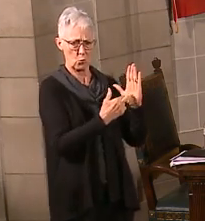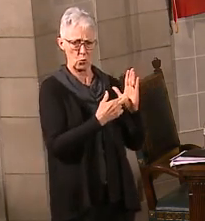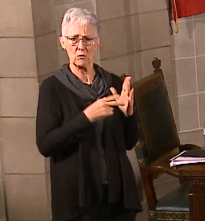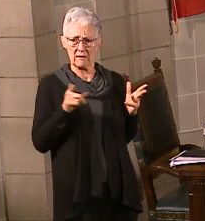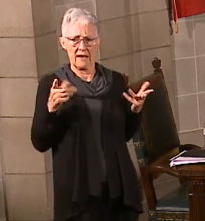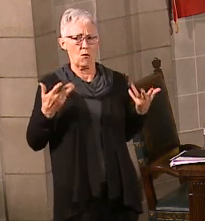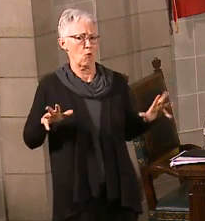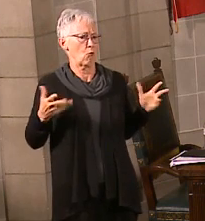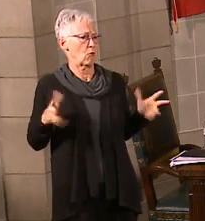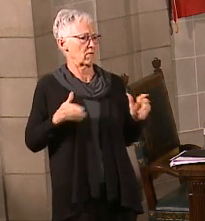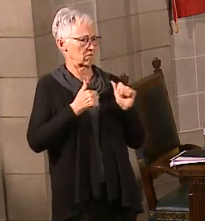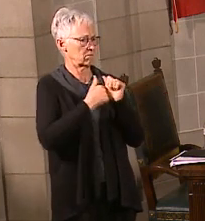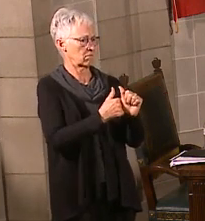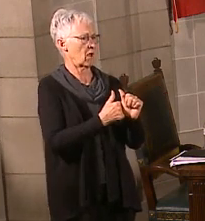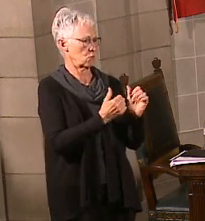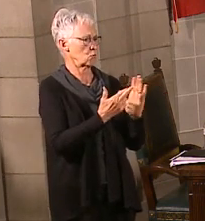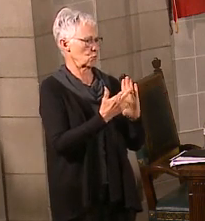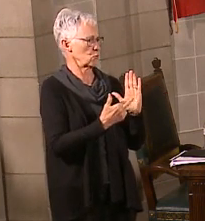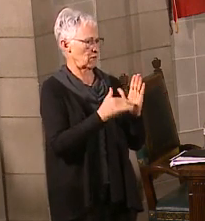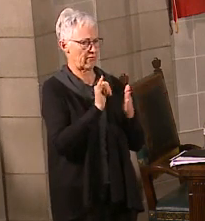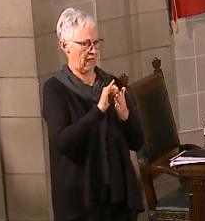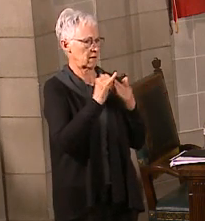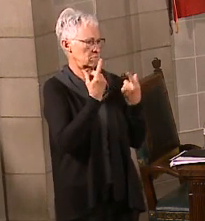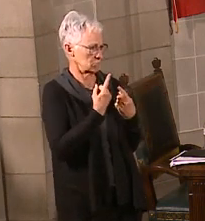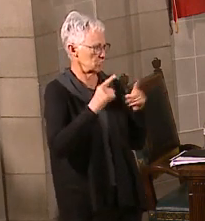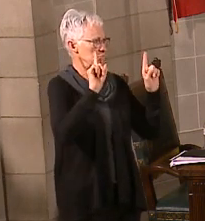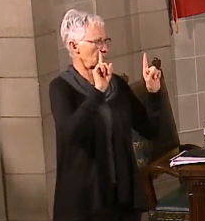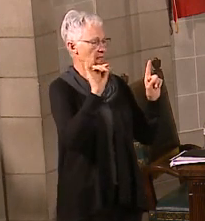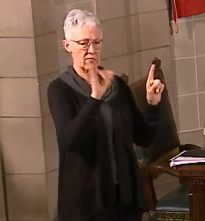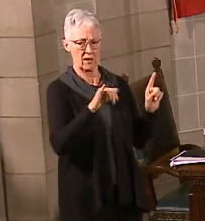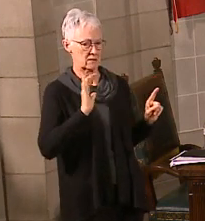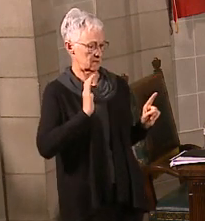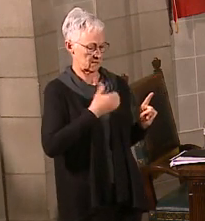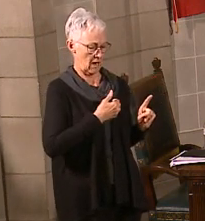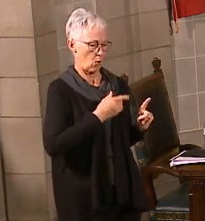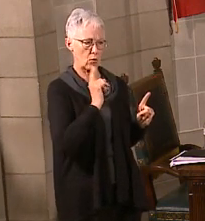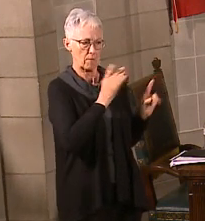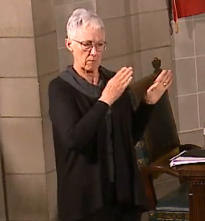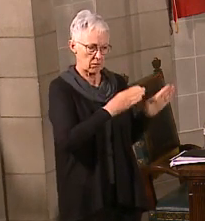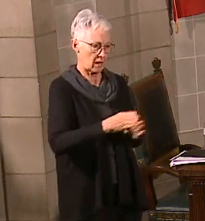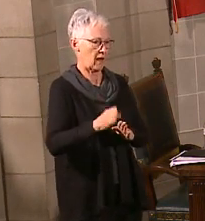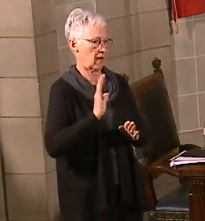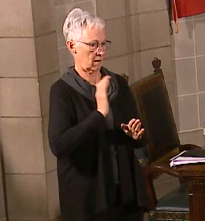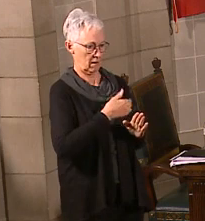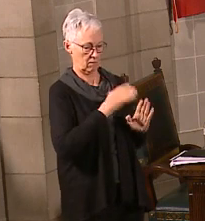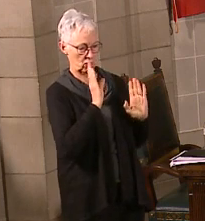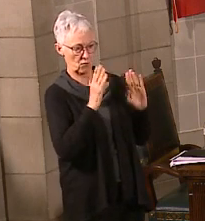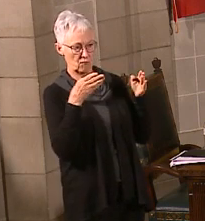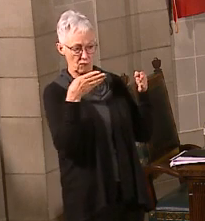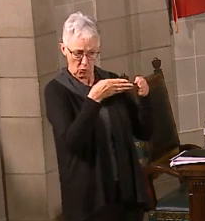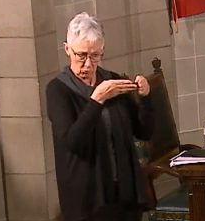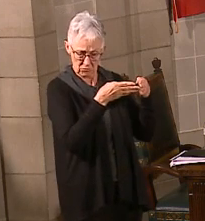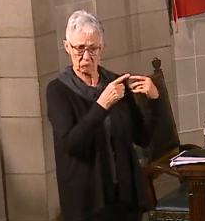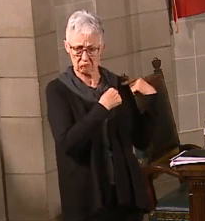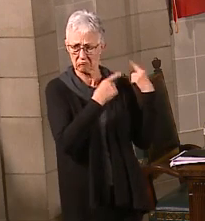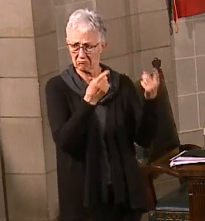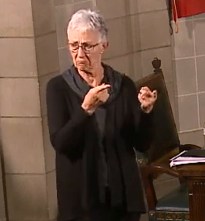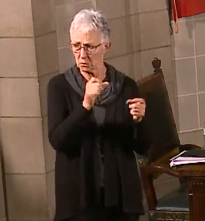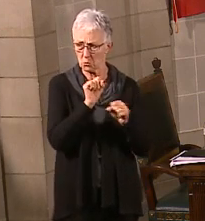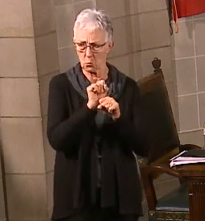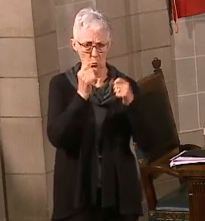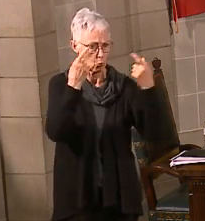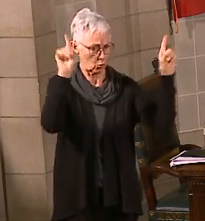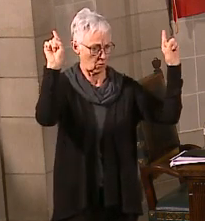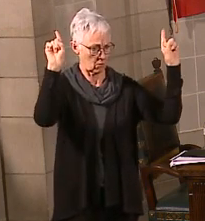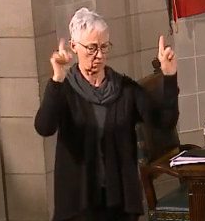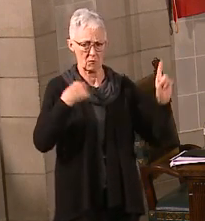ask Nebraskans to do the right thing. That's been our focus and our emphasis, and folks, it's worked. So we want to continue to doing what we're doing because it's